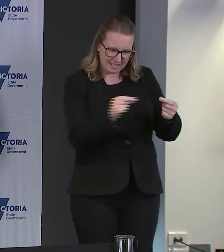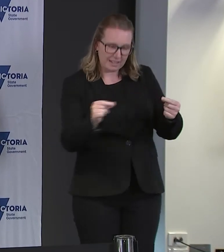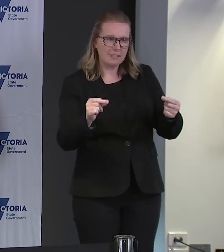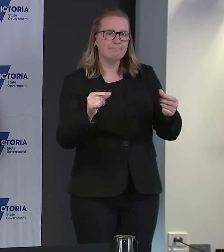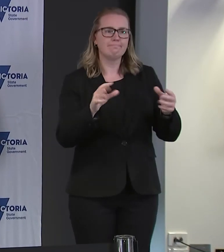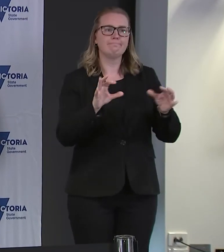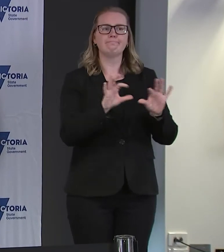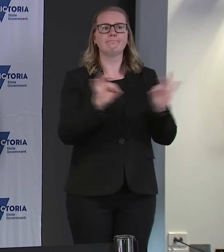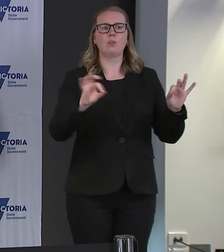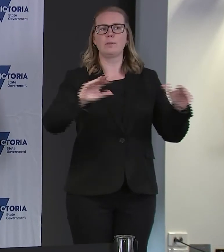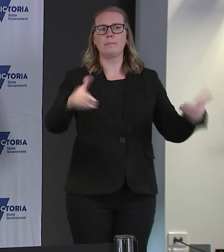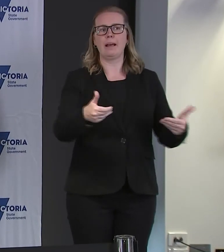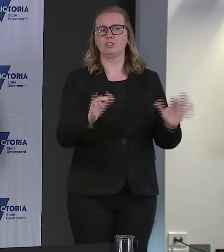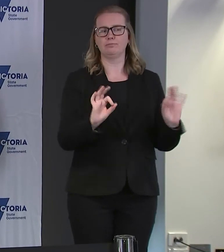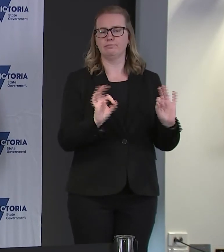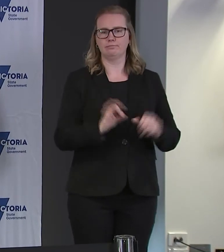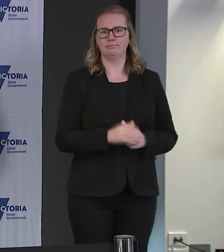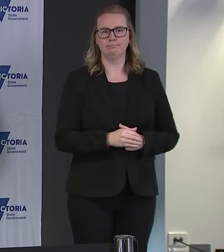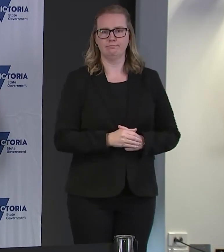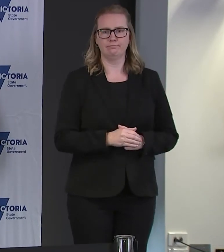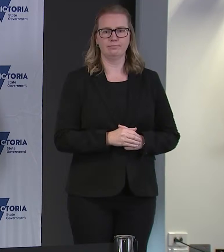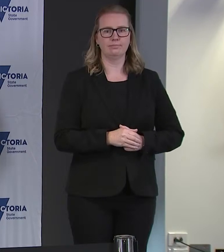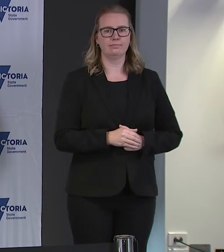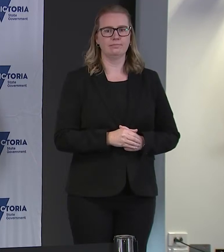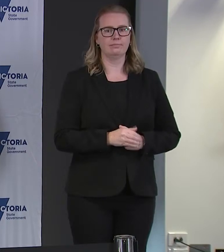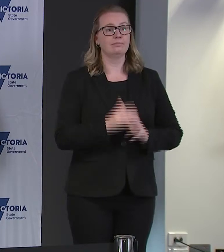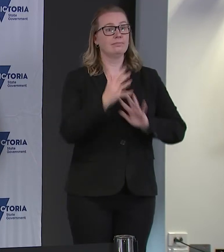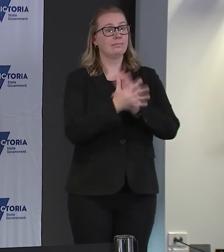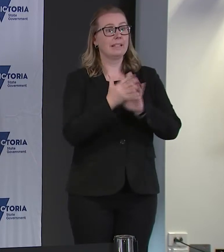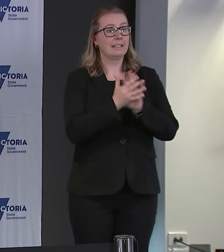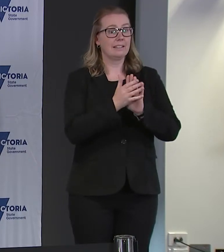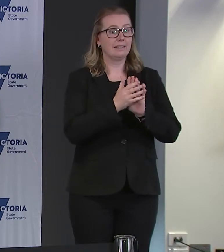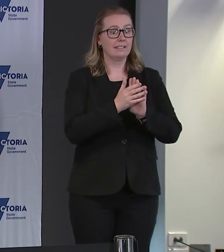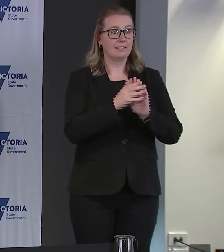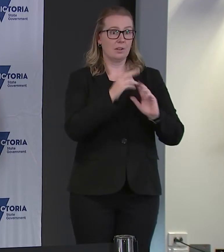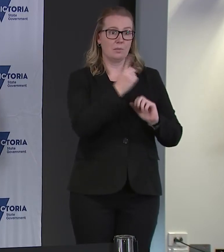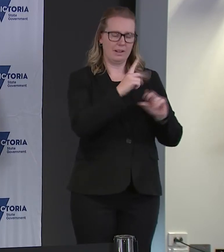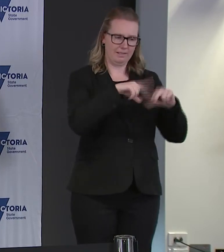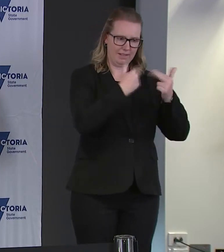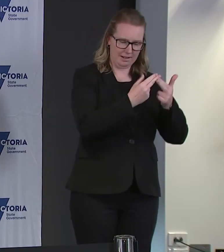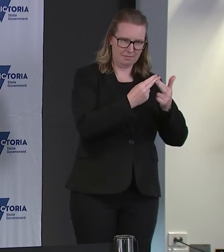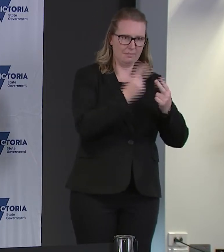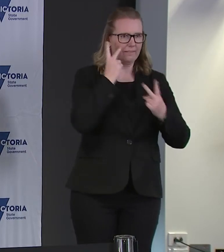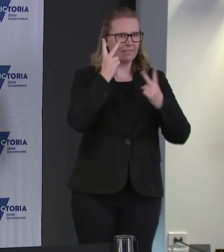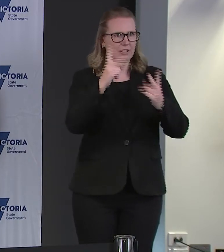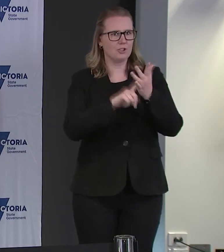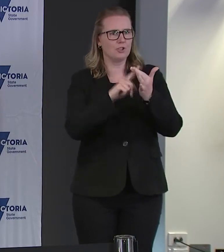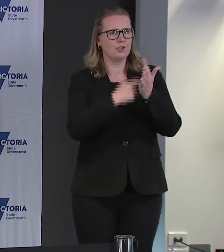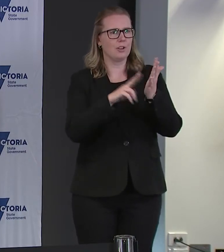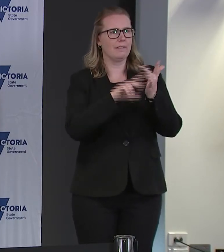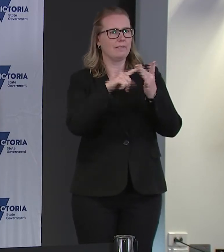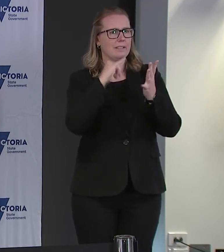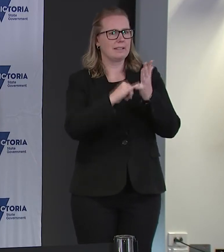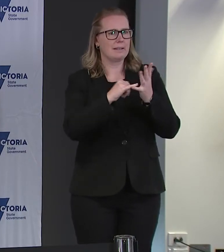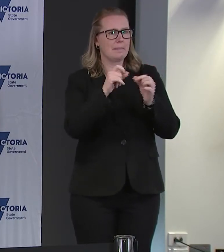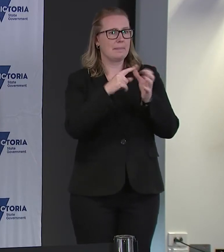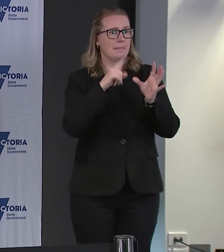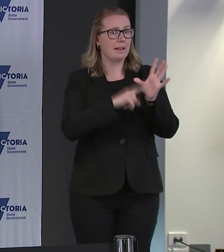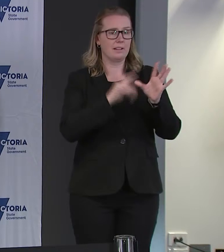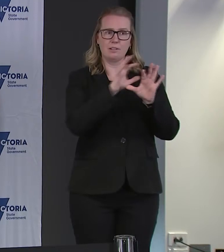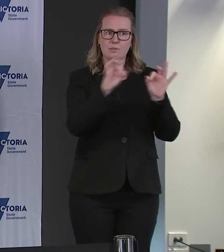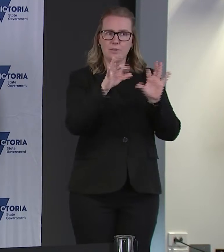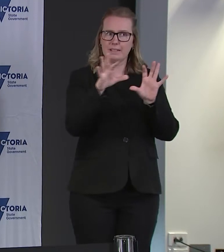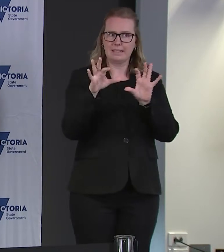matched currently. So does that mean that the trip to Jervis Bay by one of the families is not connected